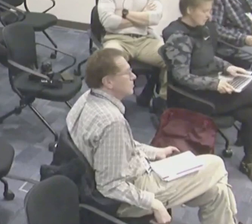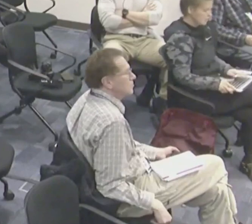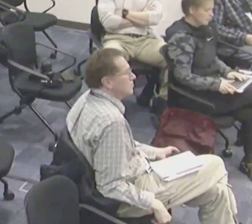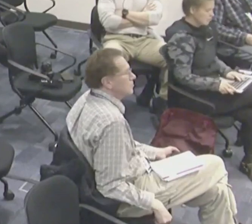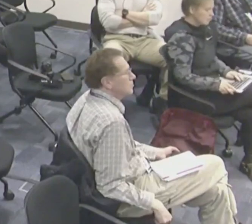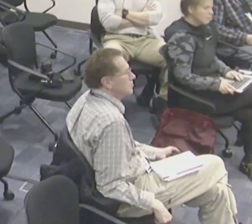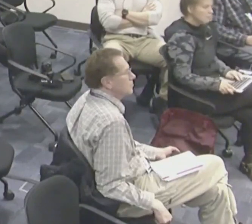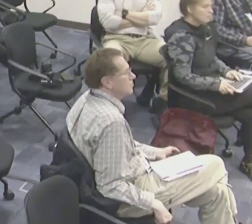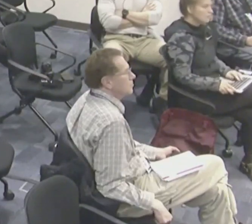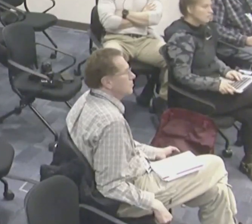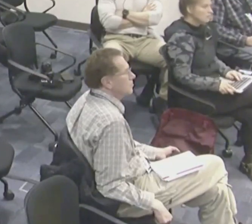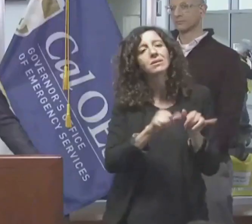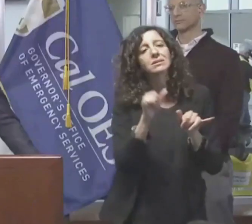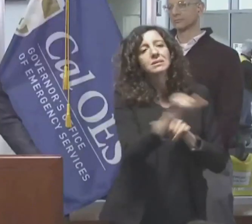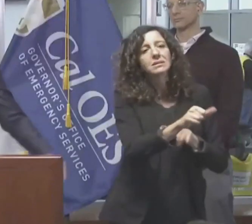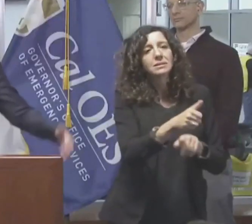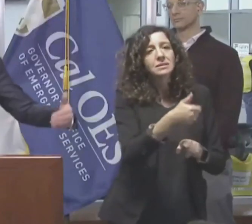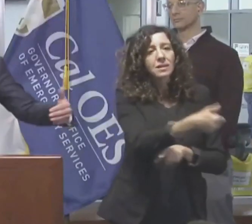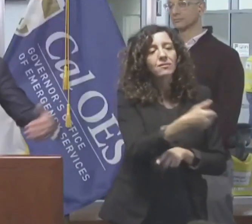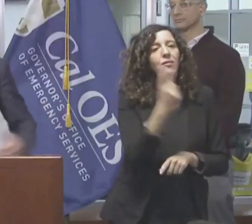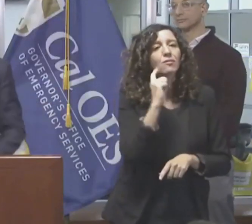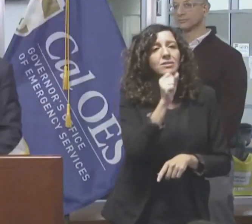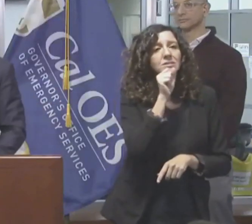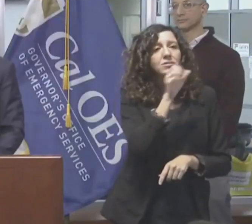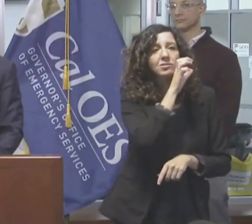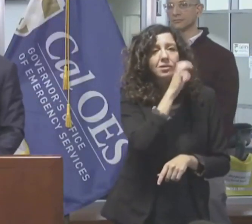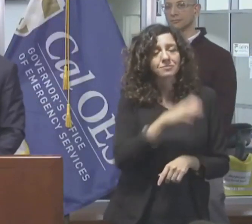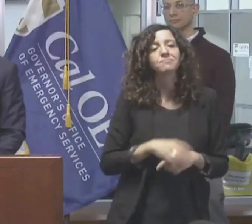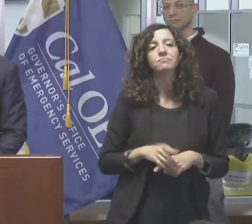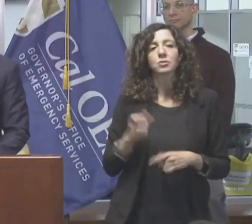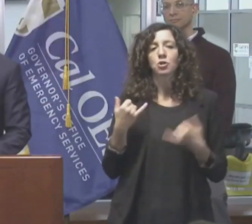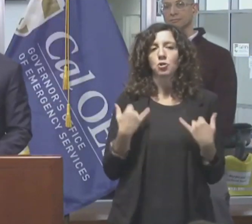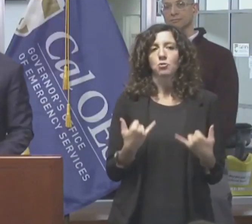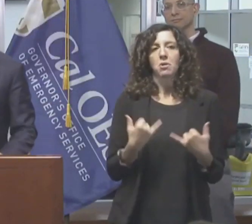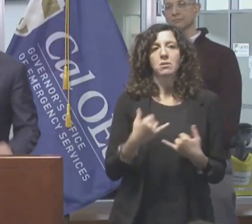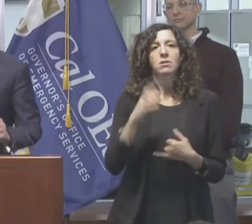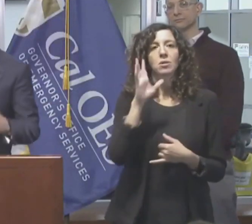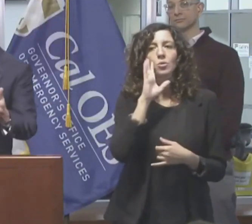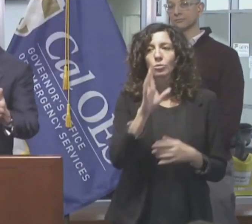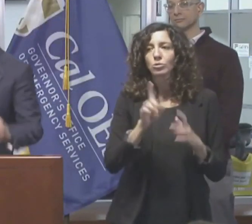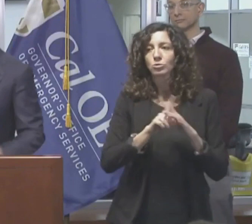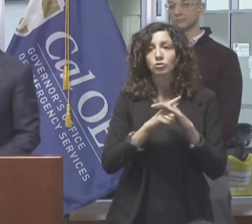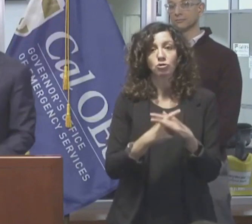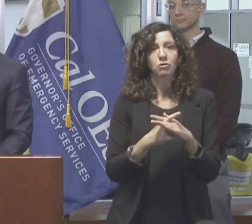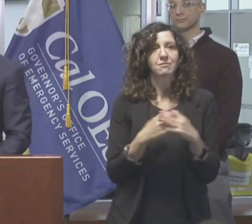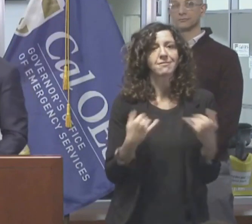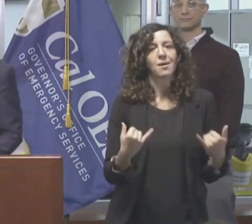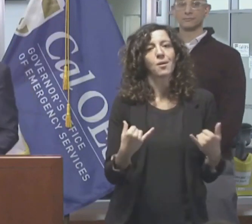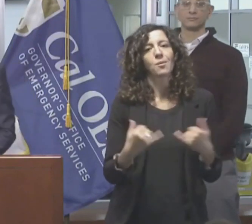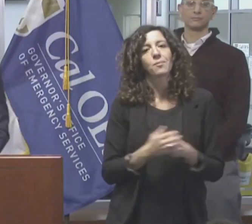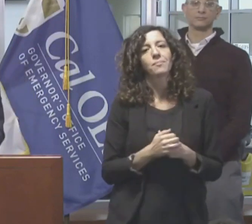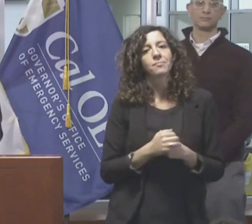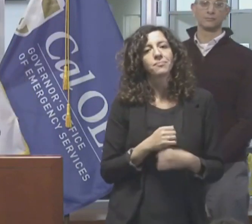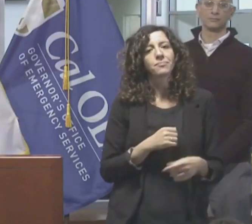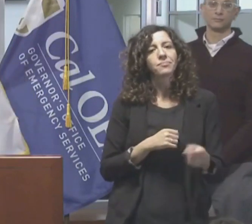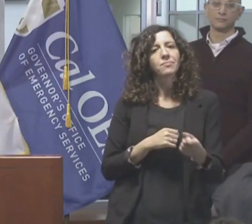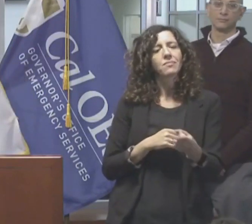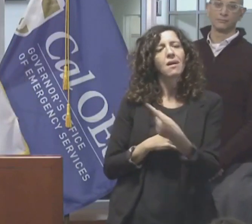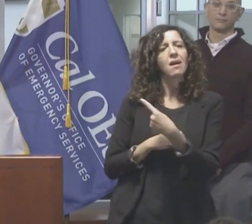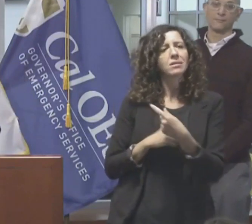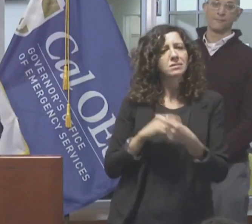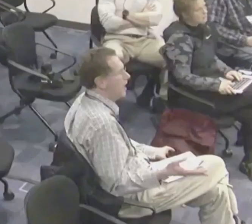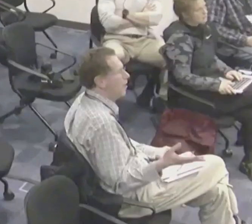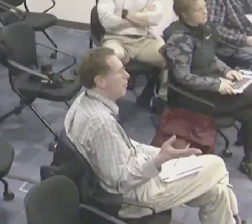the seniors? Yeah, it's effective. The guidance is being socialized in real time, effective, correct, right now. How bad is this recession going to be? I